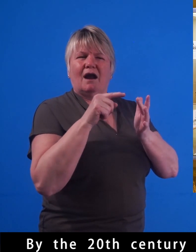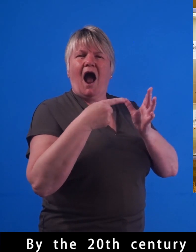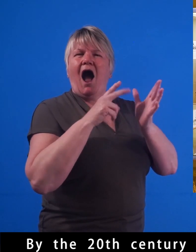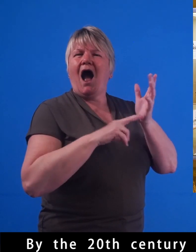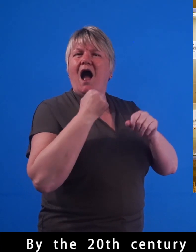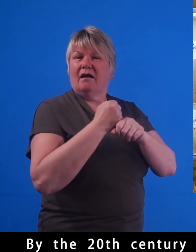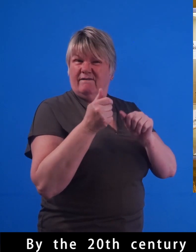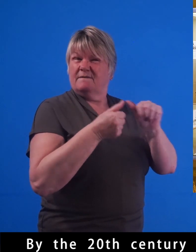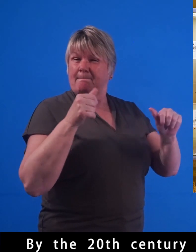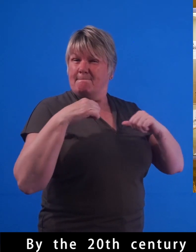of Triang.